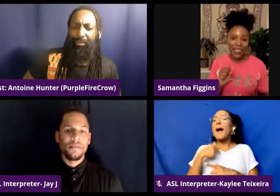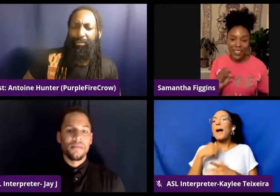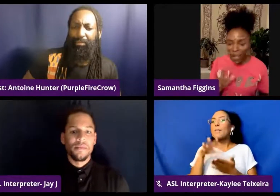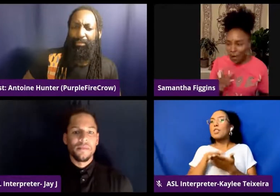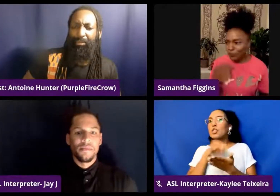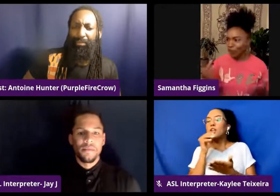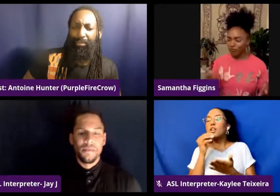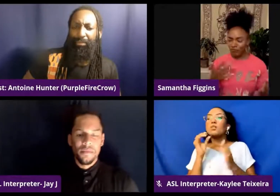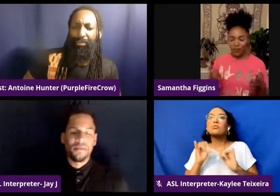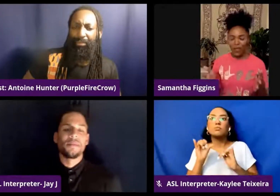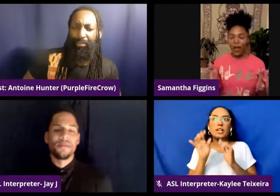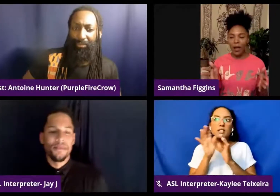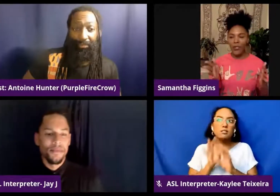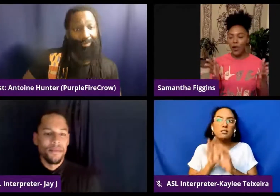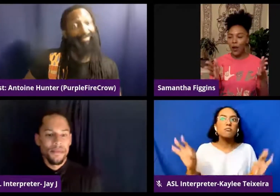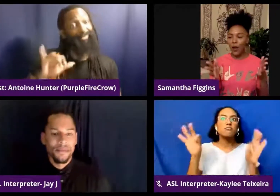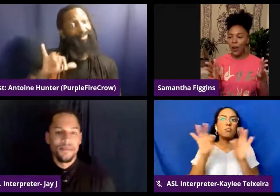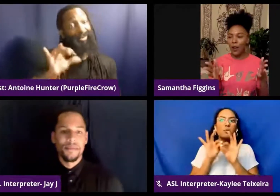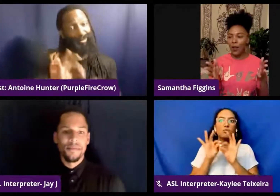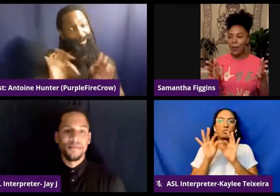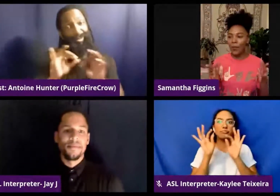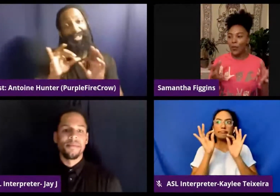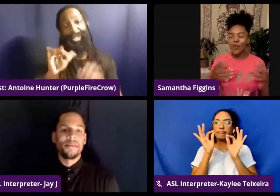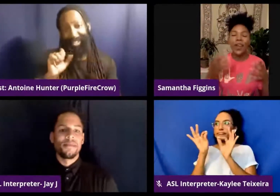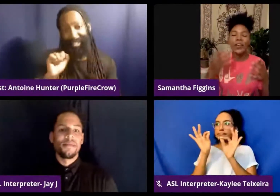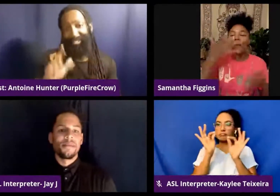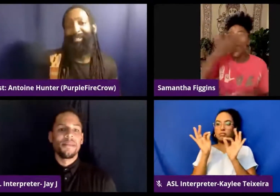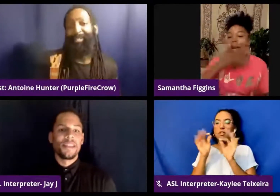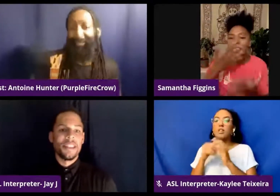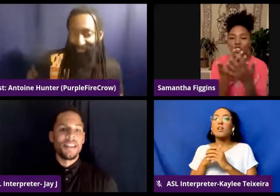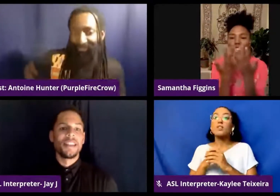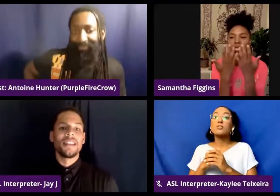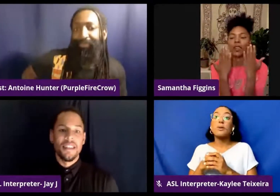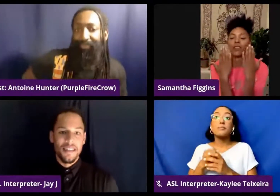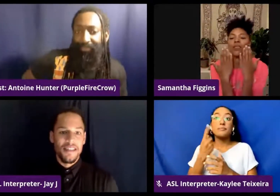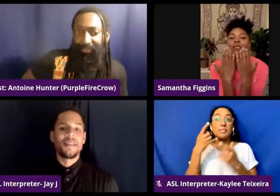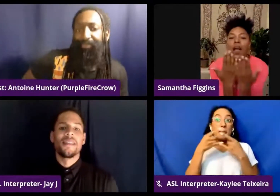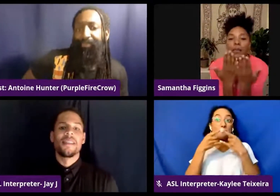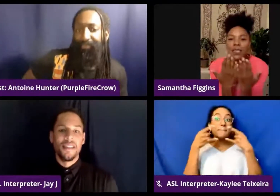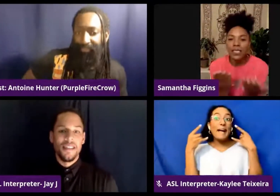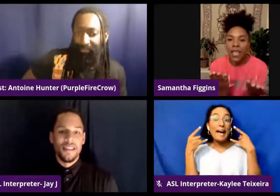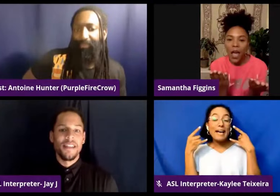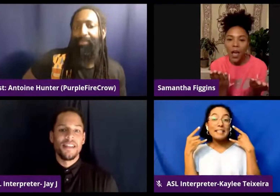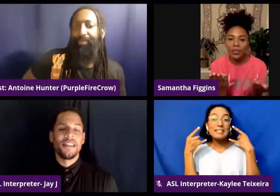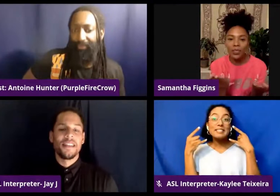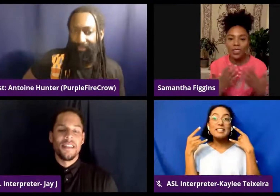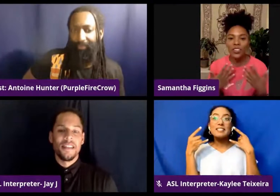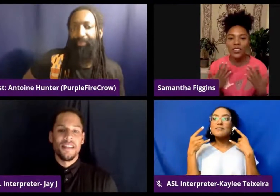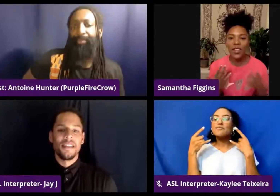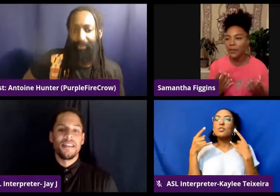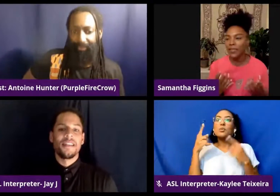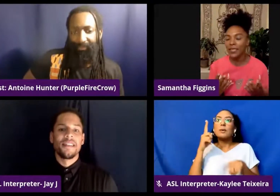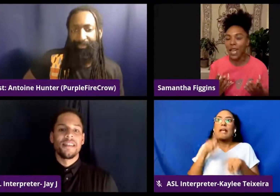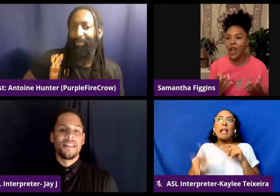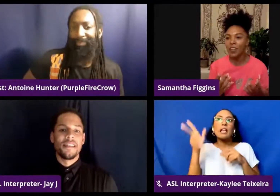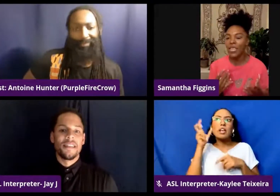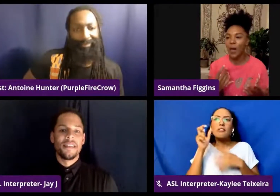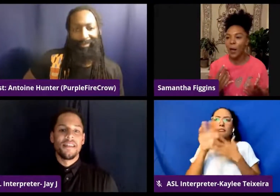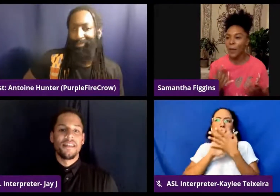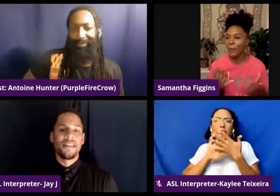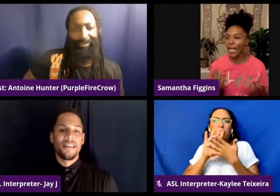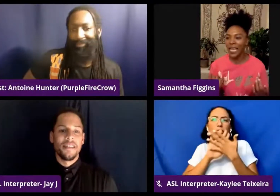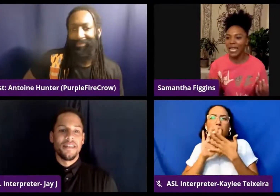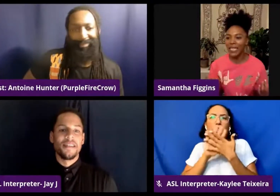importance in ASL. So with that, the mask just stops the sound. It just stops the